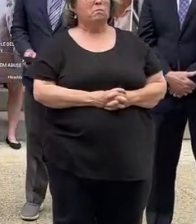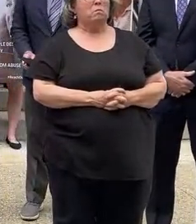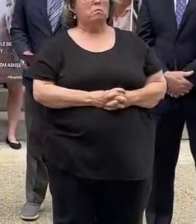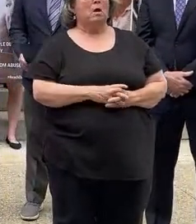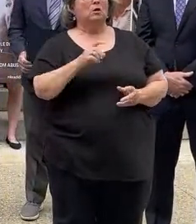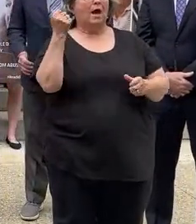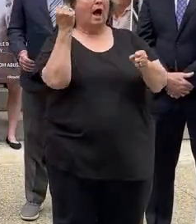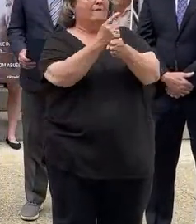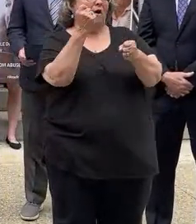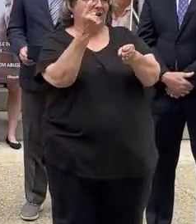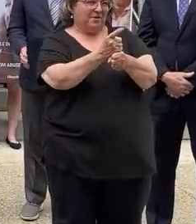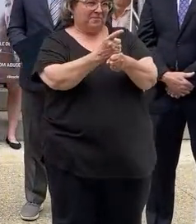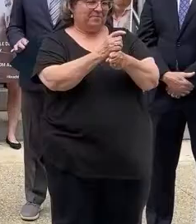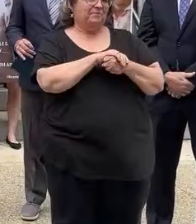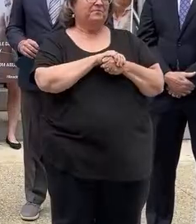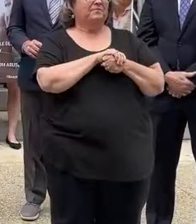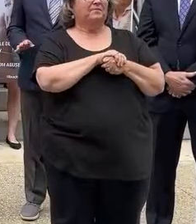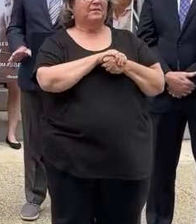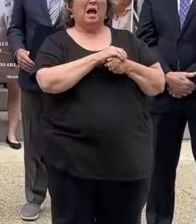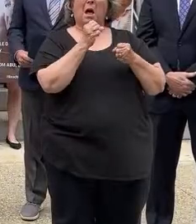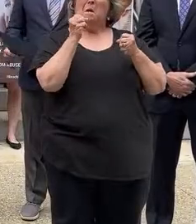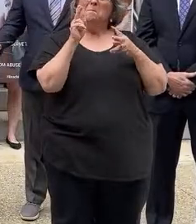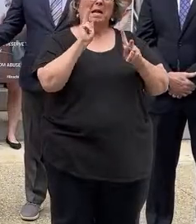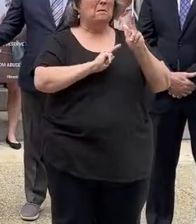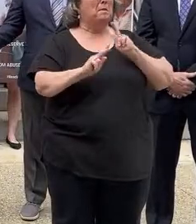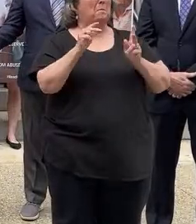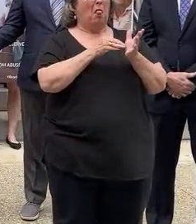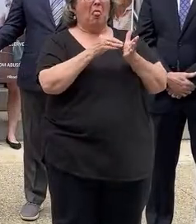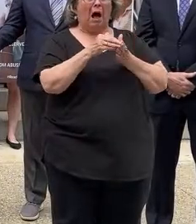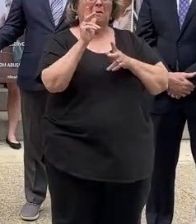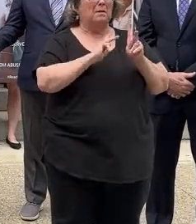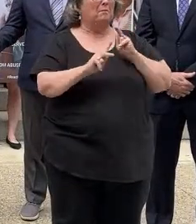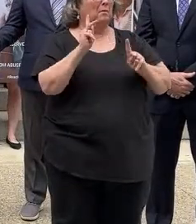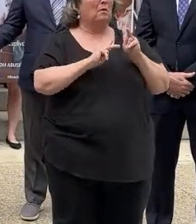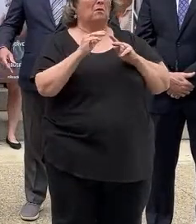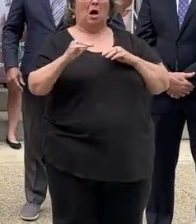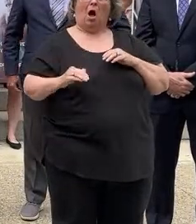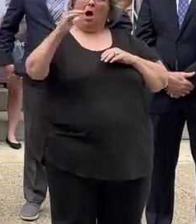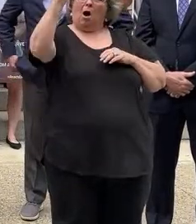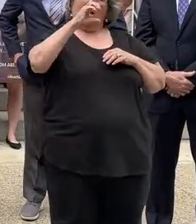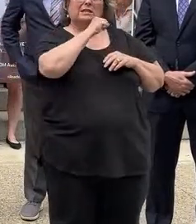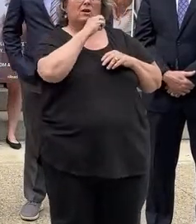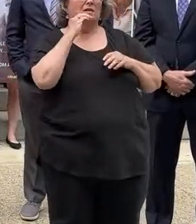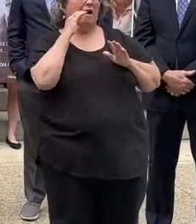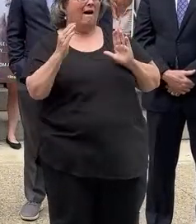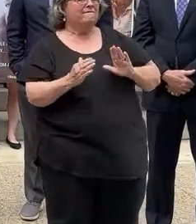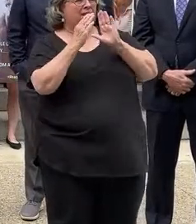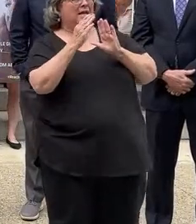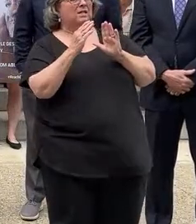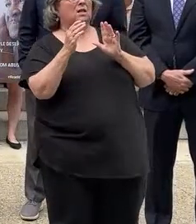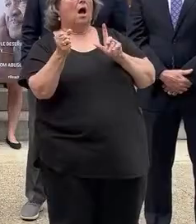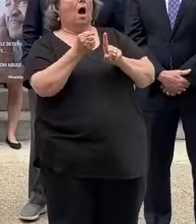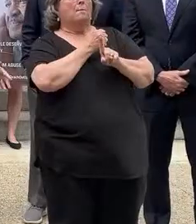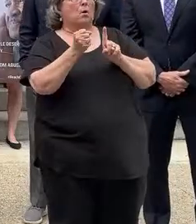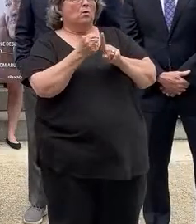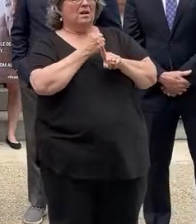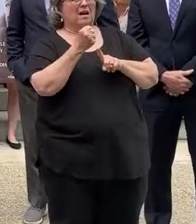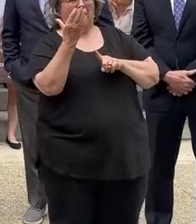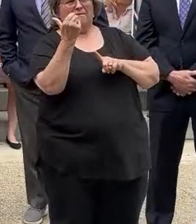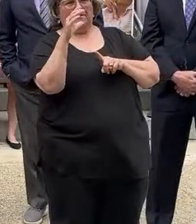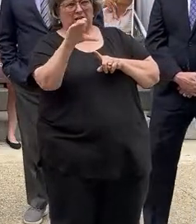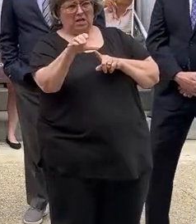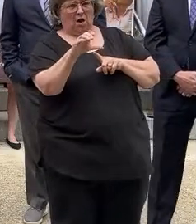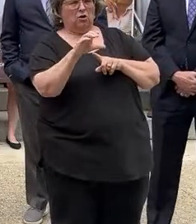So every year, thousands of individuals who are older face abuse. In Erie County, it's about